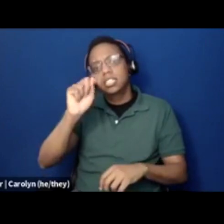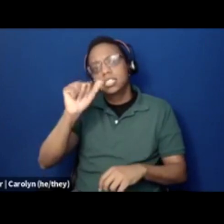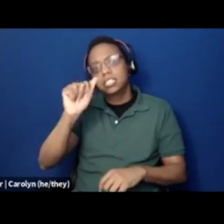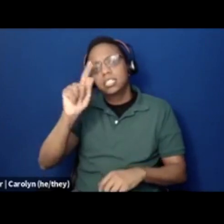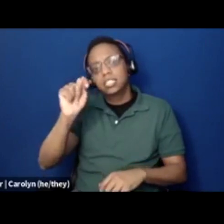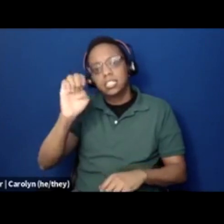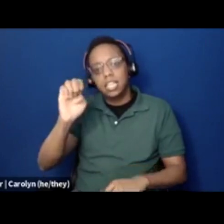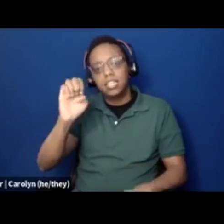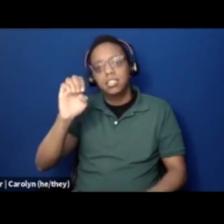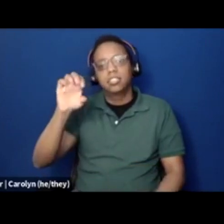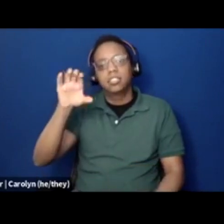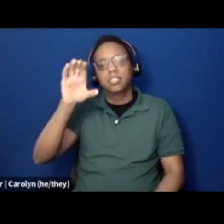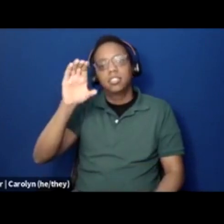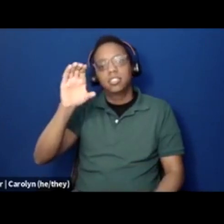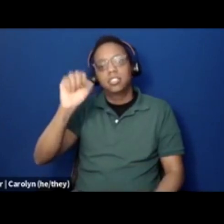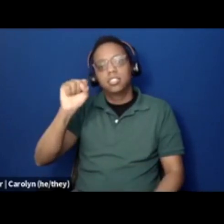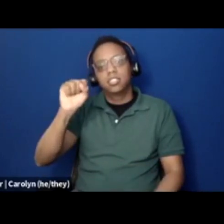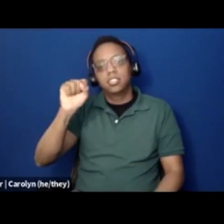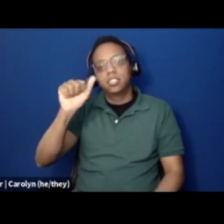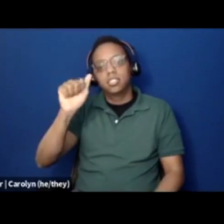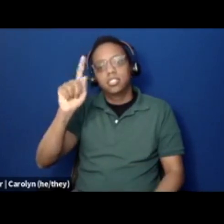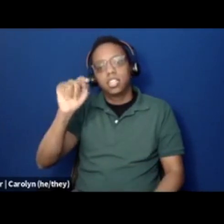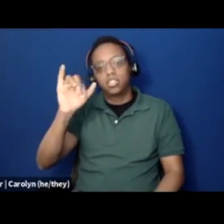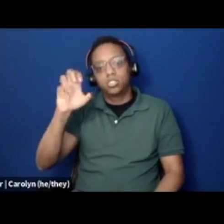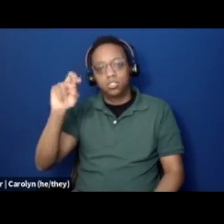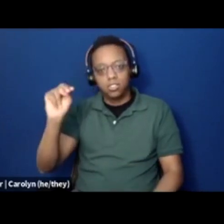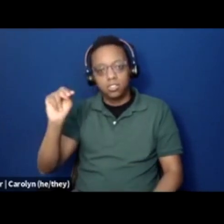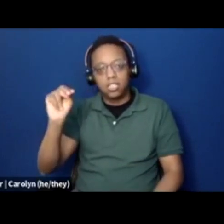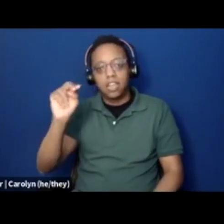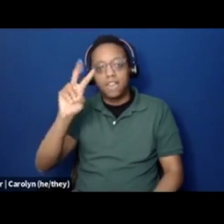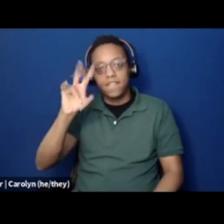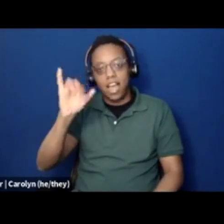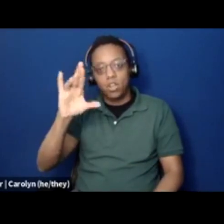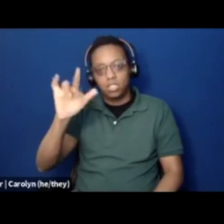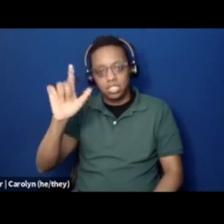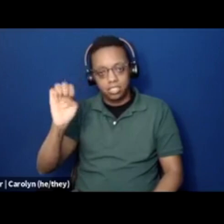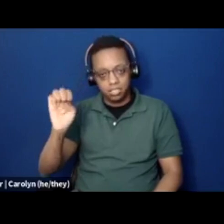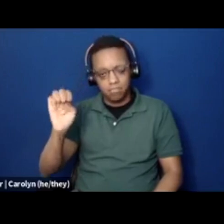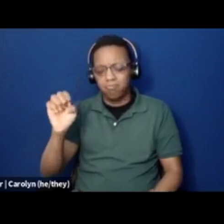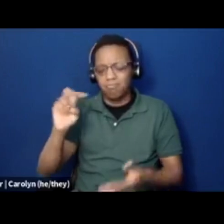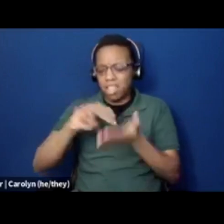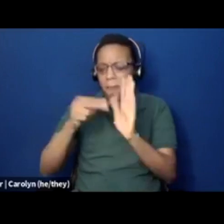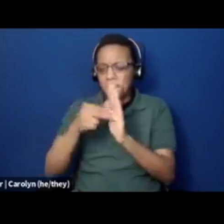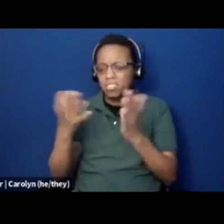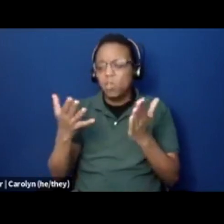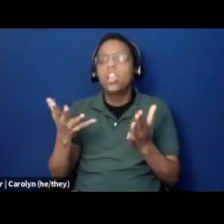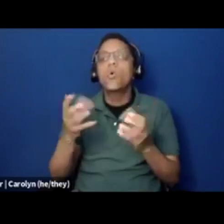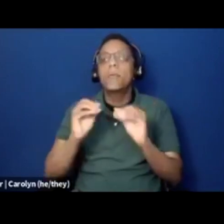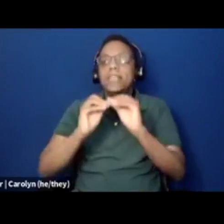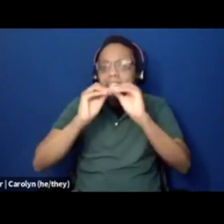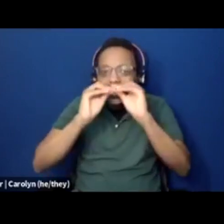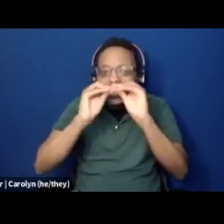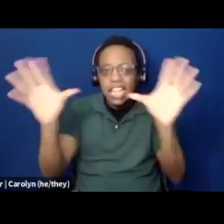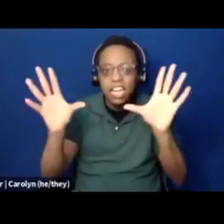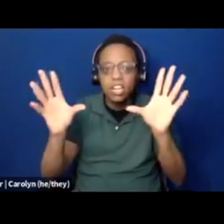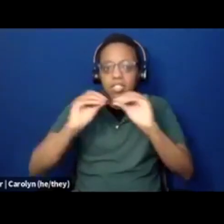thing. And we want to make it plain for people to understand exactly what we mean. I'm going to go to you,